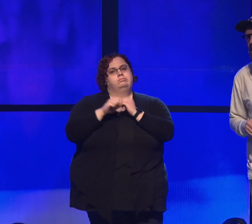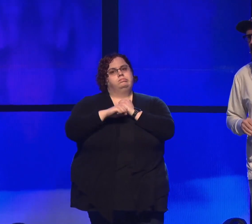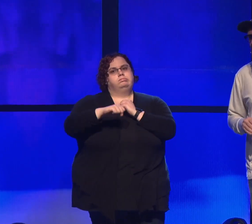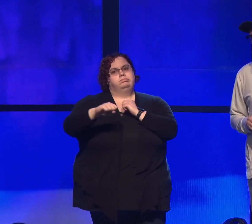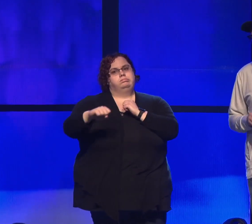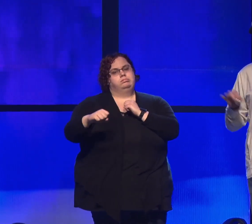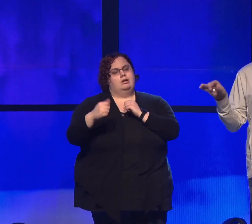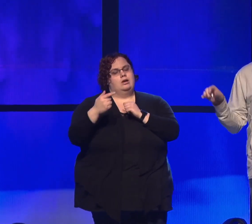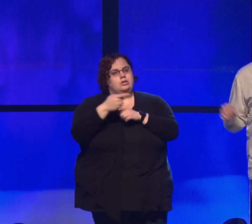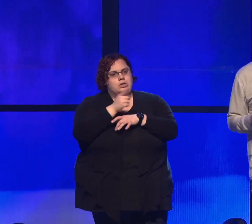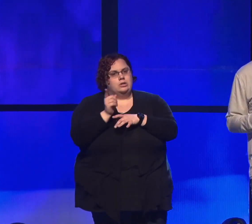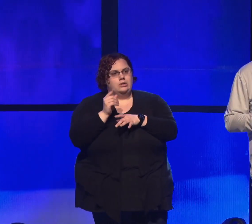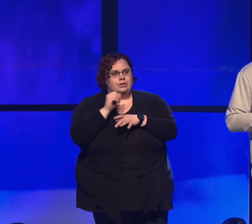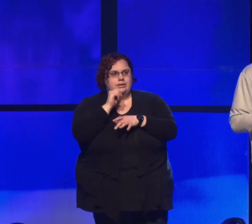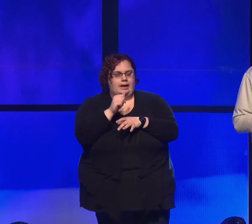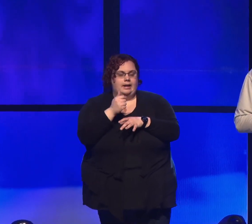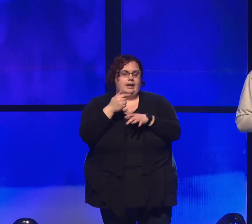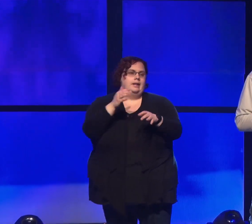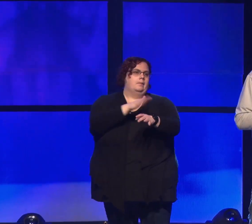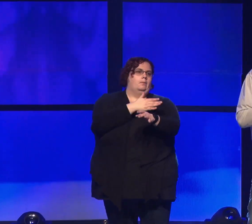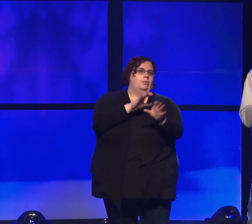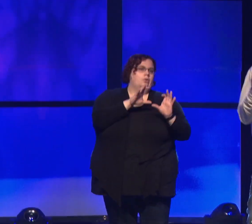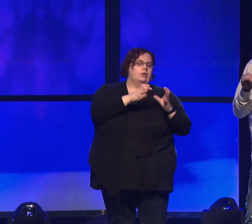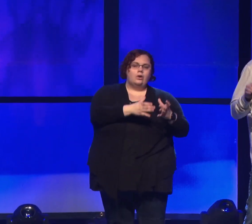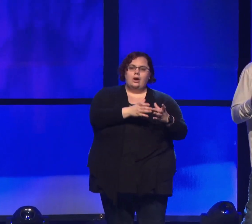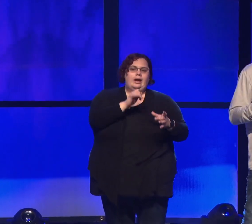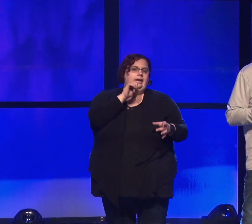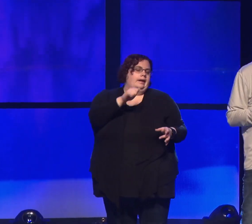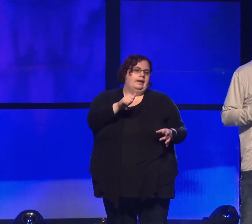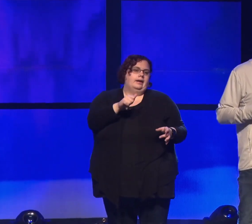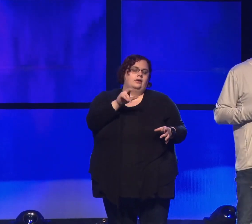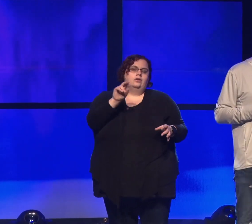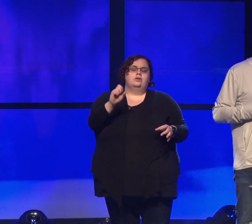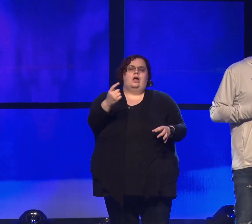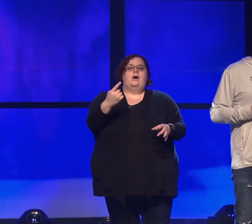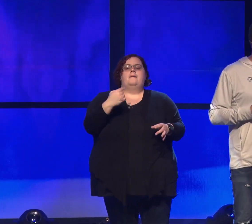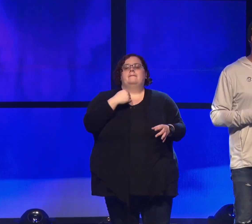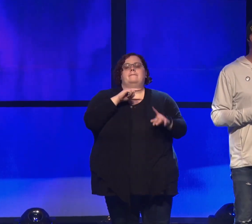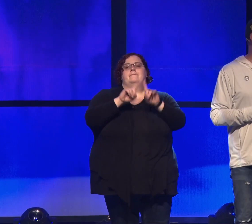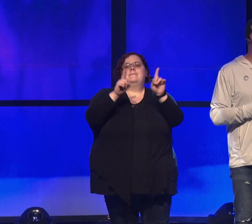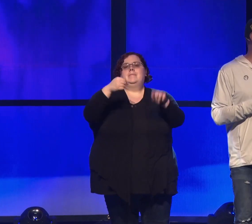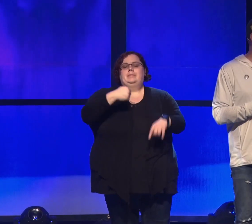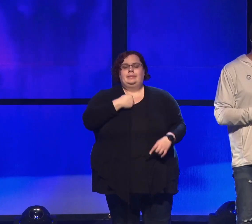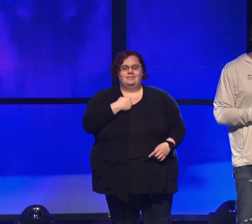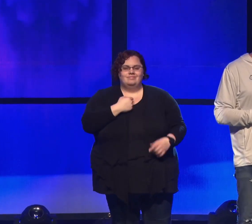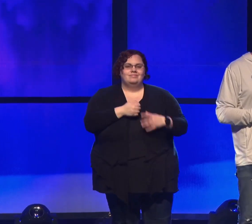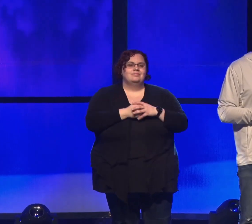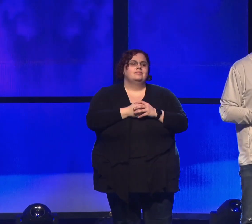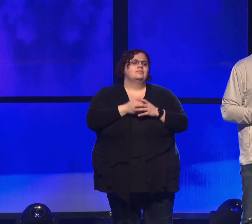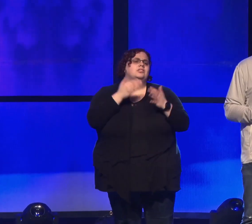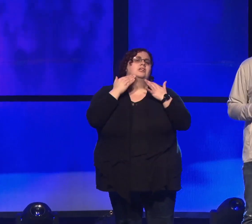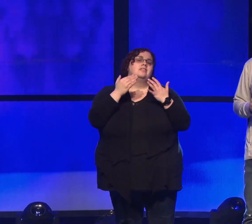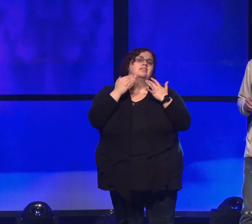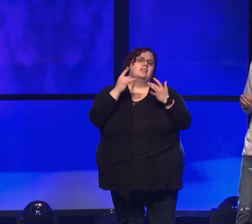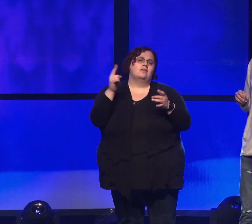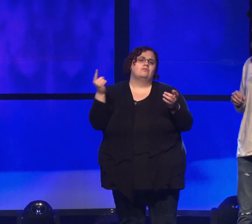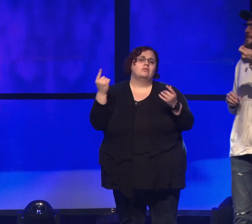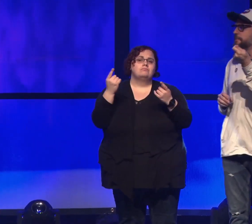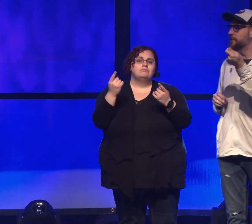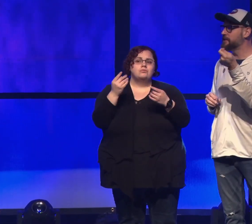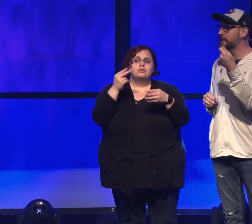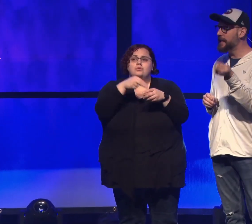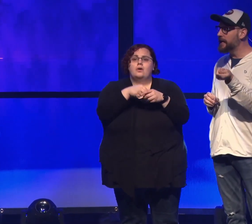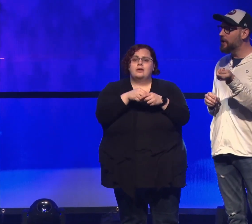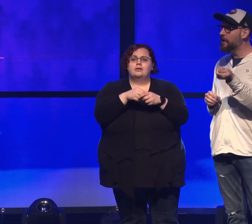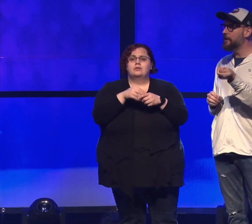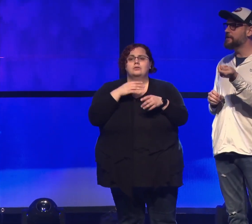didn't. The band didn't. Nobody went long today except me. So thank you everybody for being here. Go ahead and